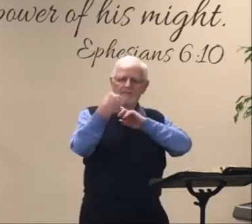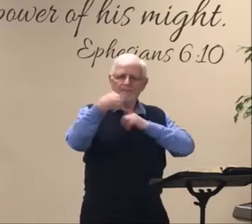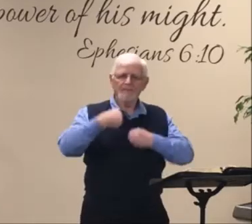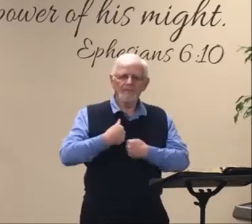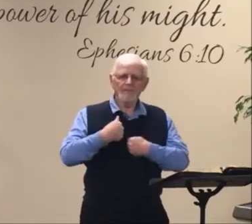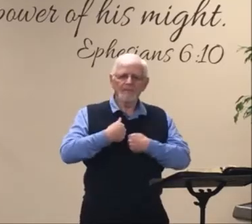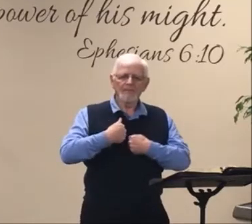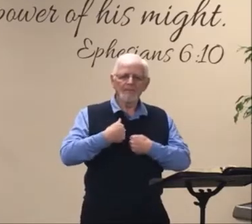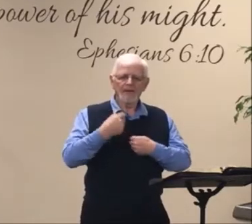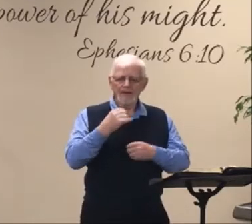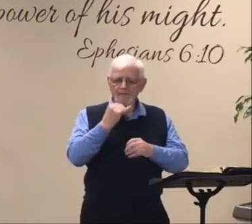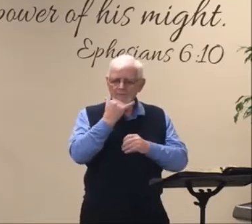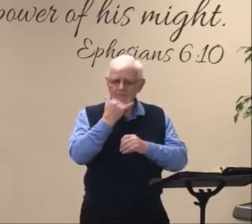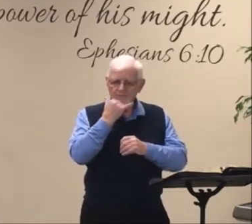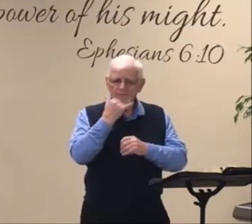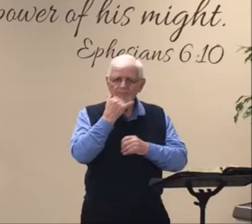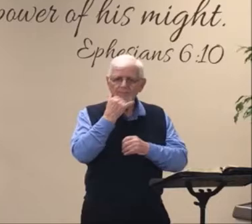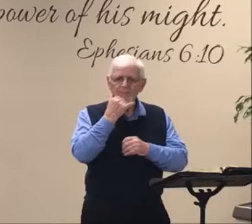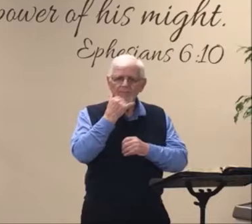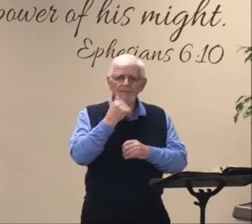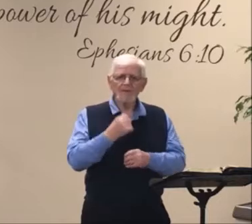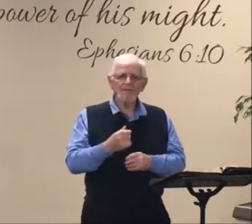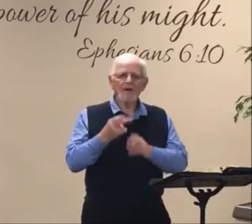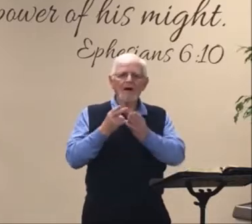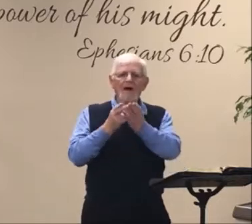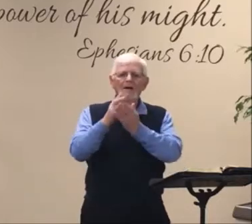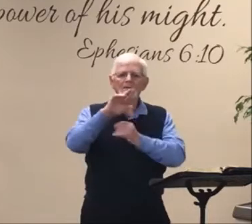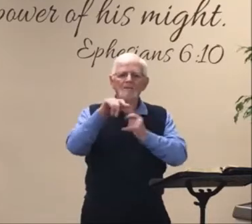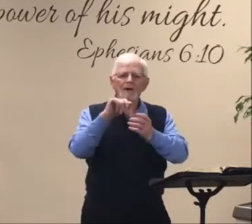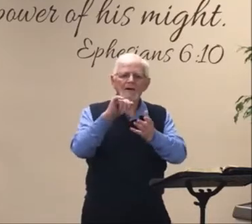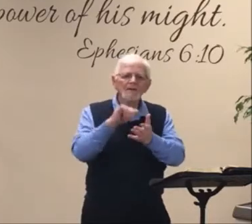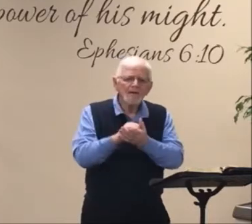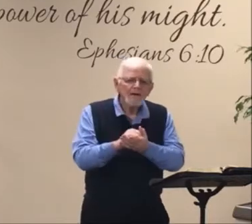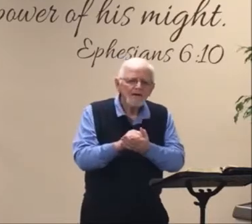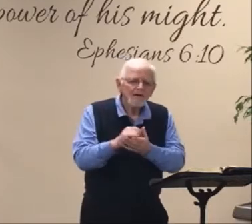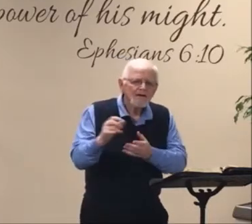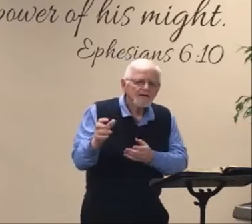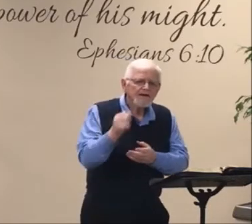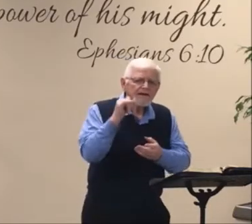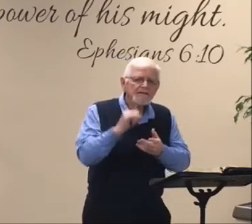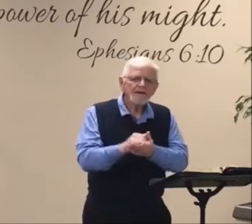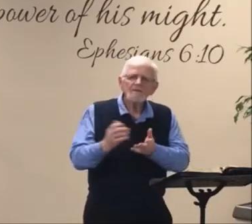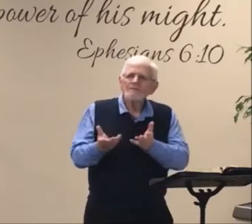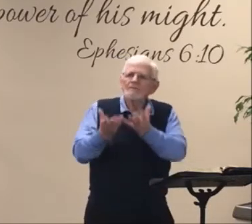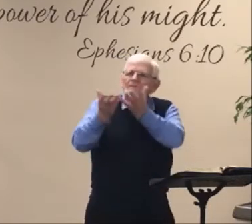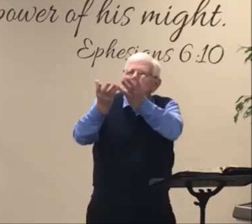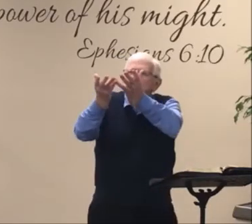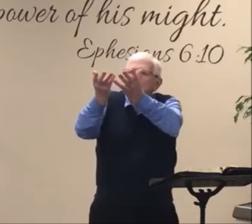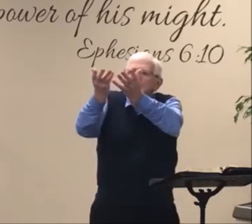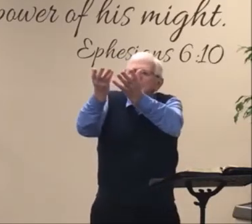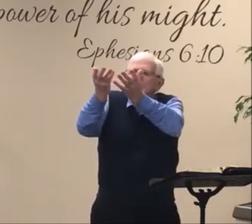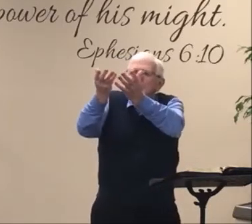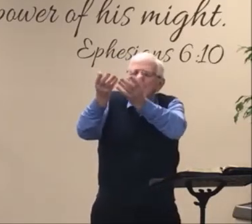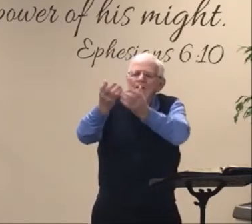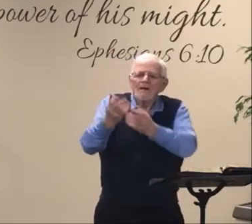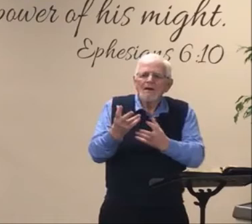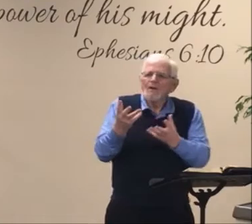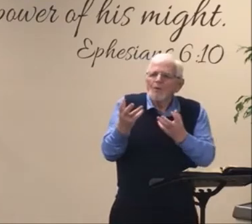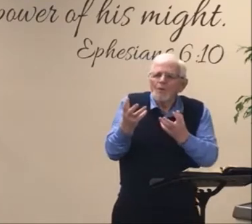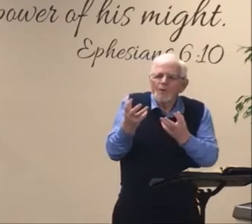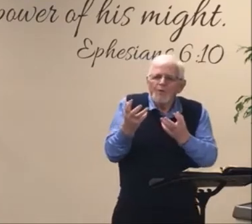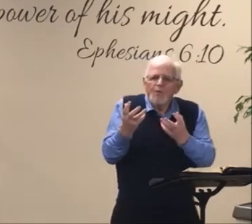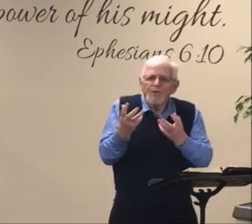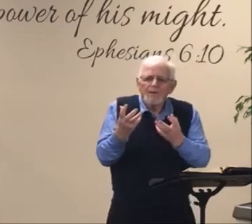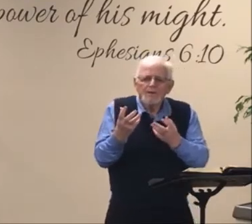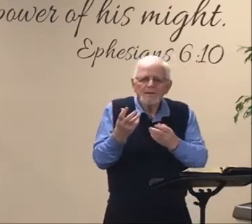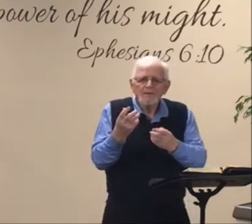and the decisions we've made, and to just be honest about it and to just take it to you. And to be willing, like I said, Lord,